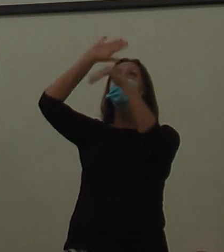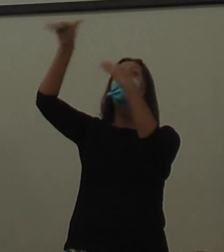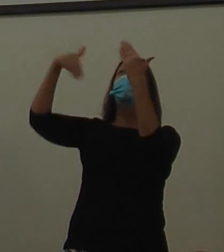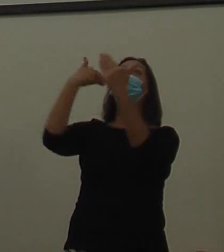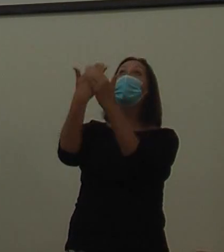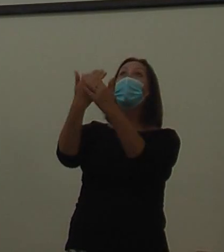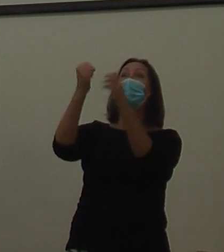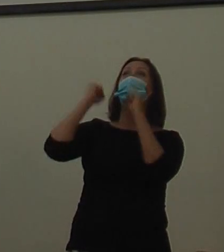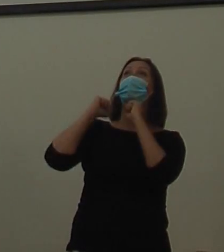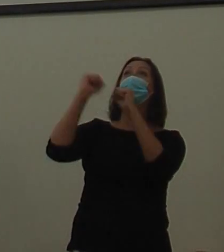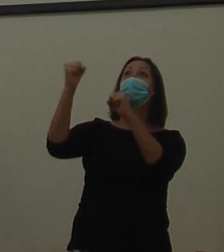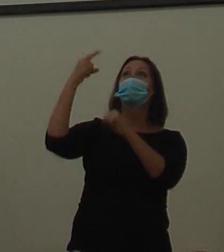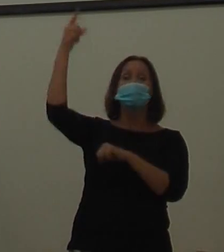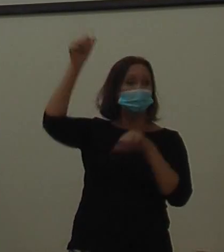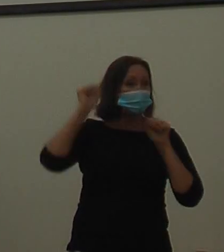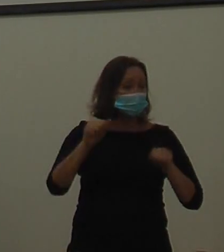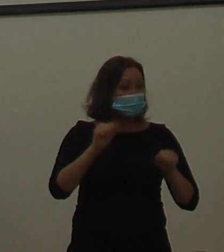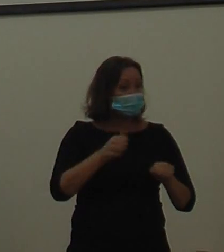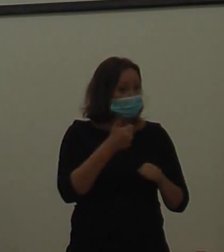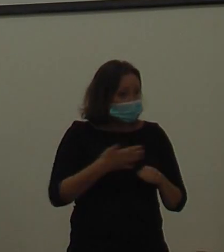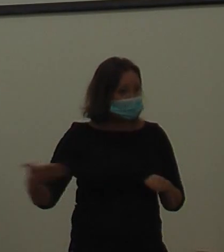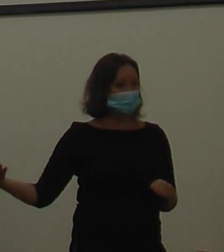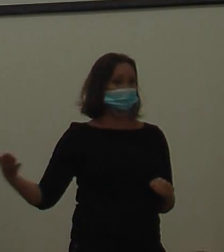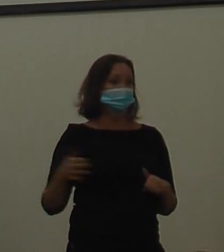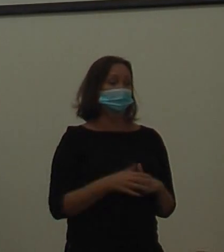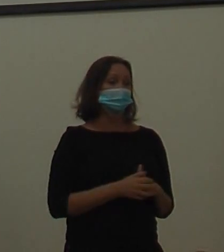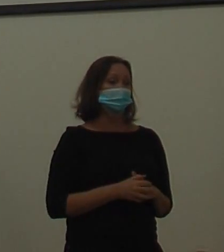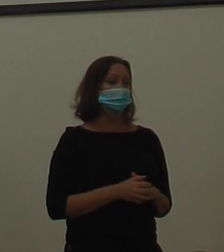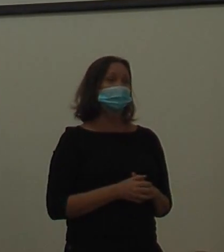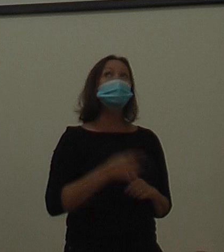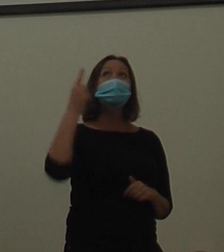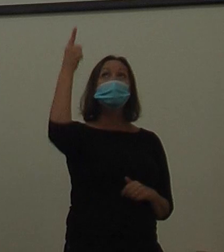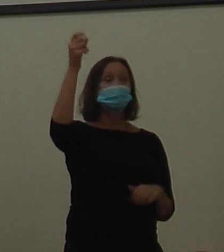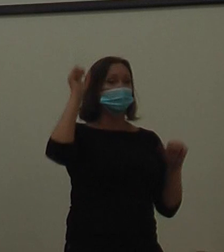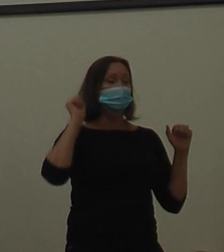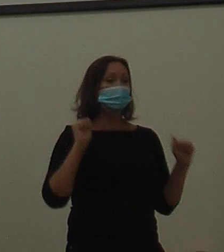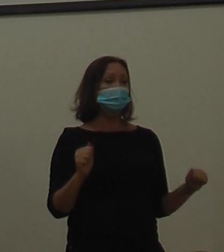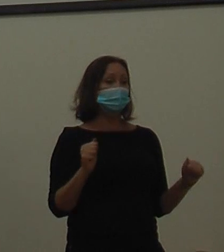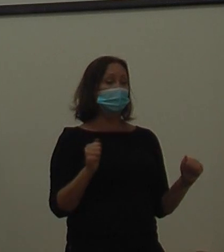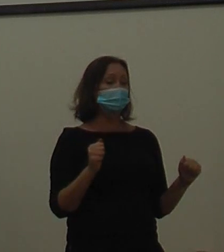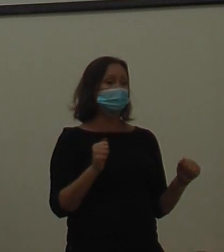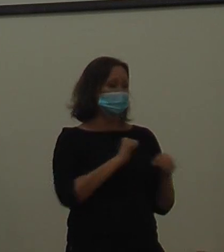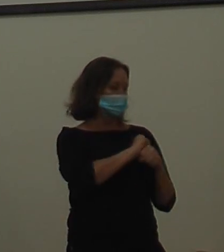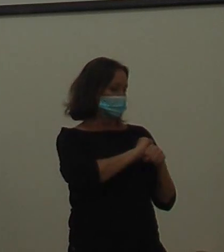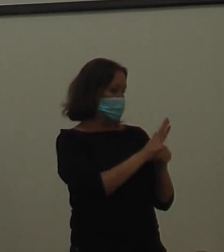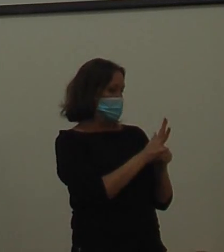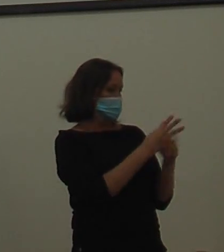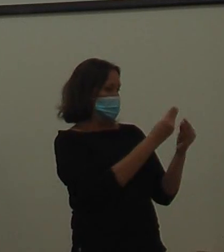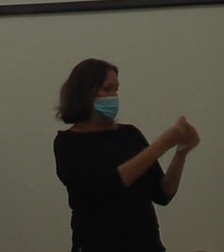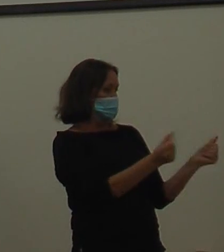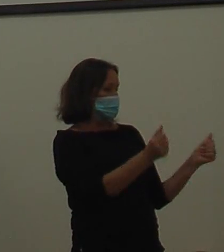the one that can do anything. He can cure this virus just like that.